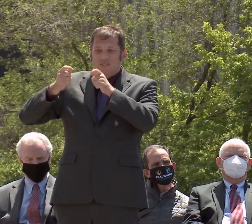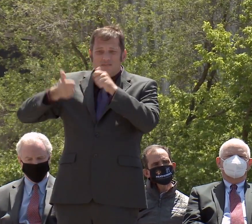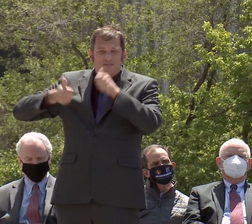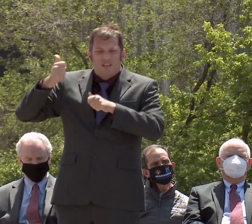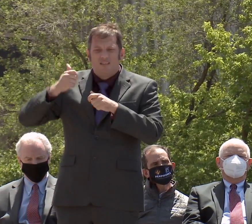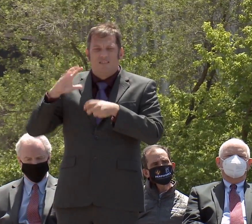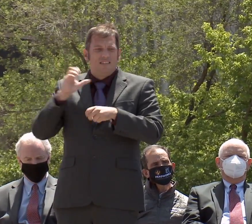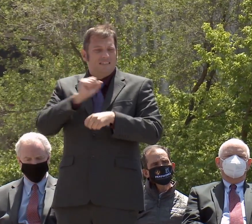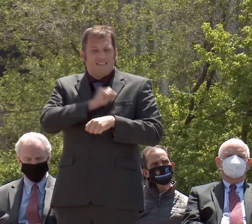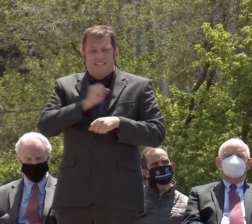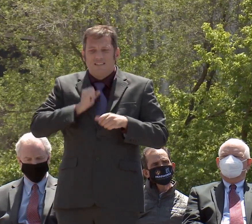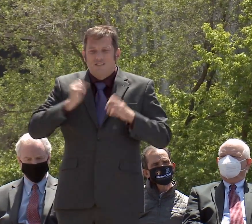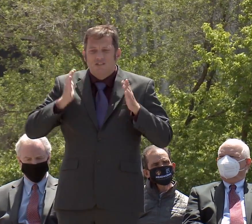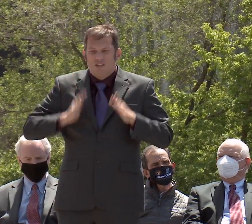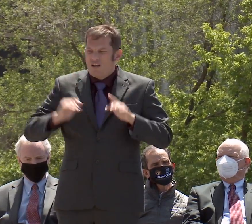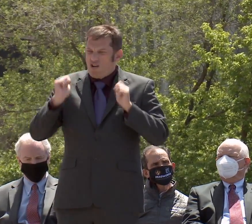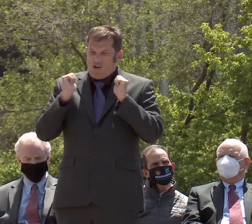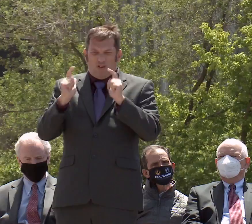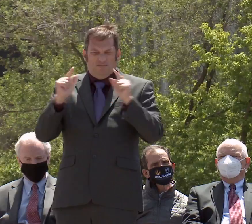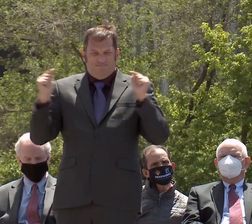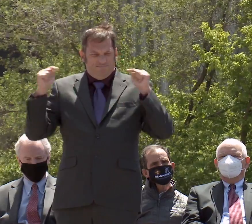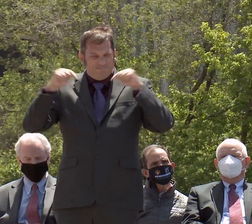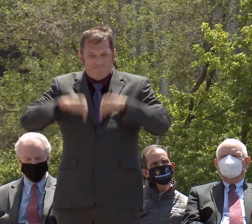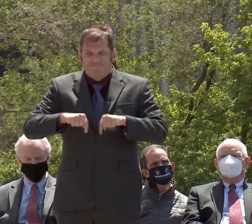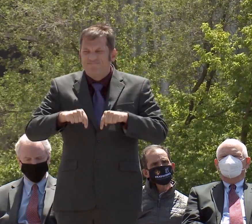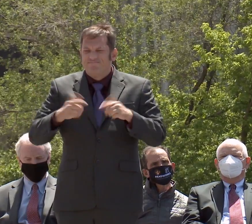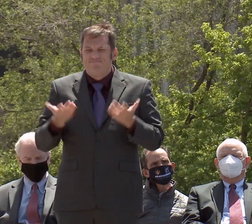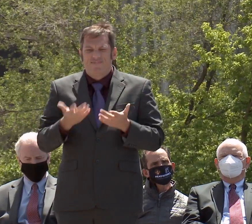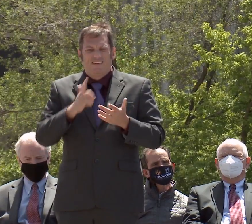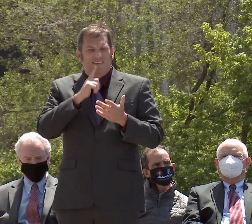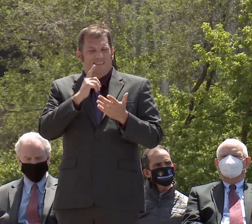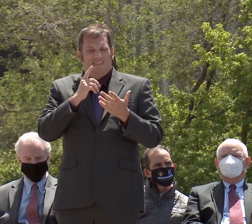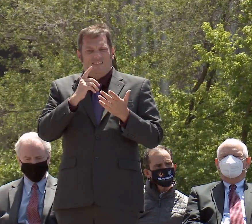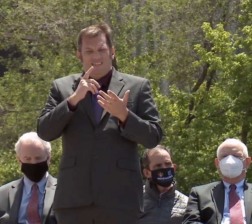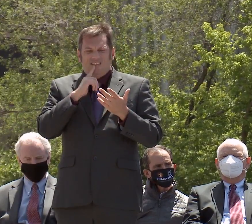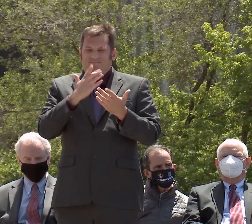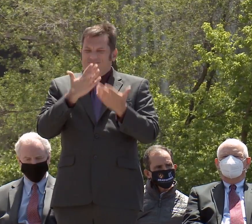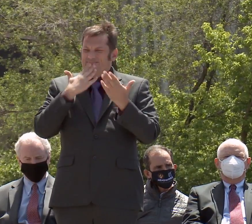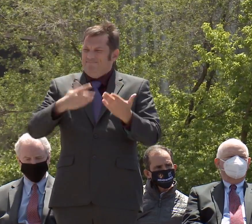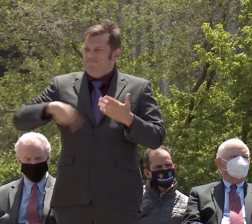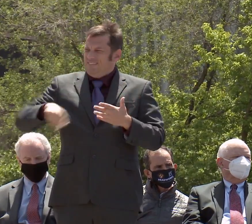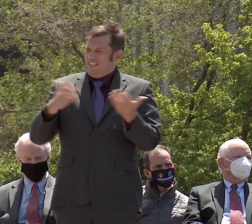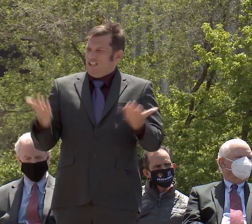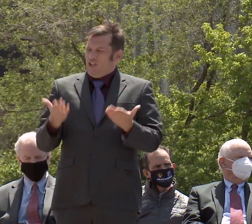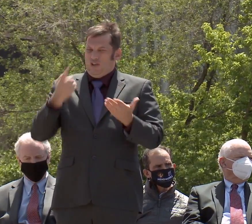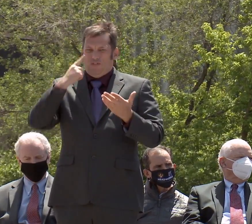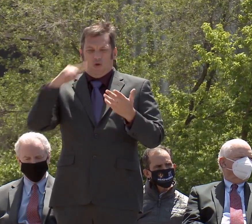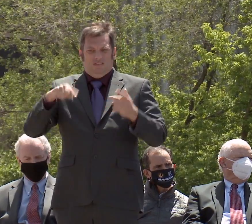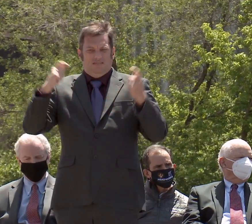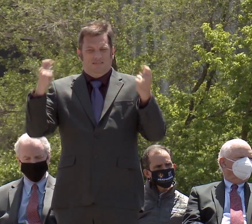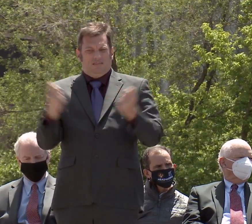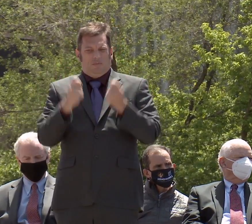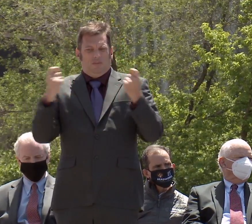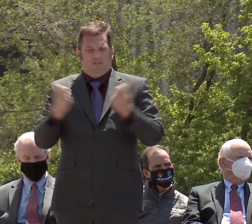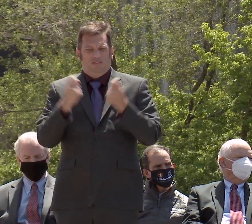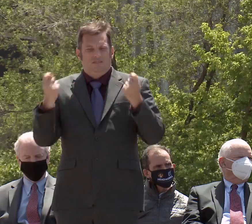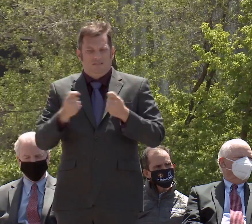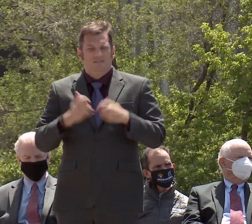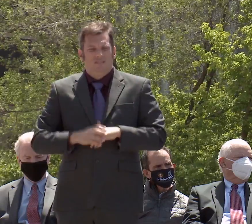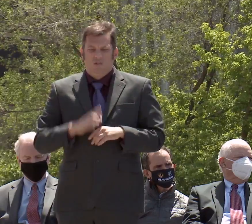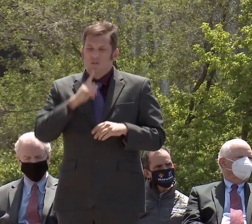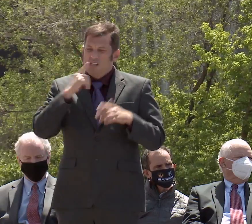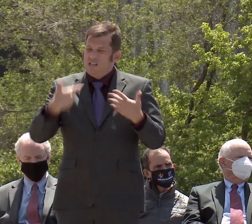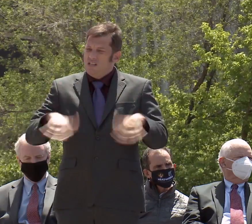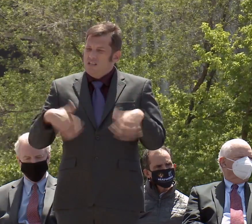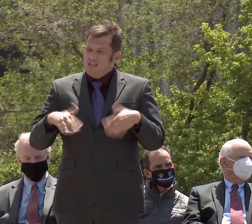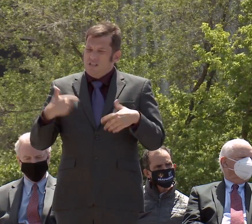Hollen, for this, ribbon cutting that has taken a lot of investment, as you just heard, from the